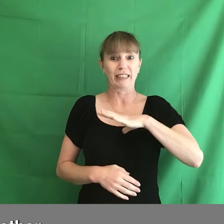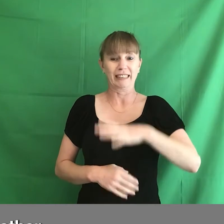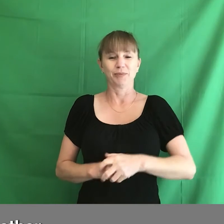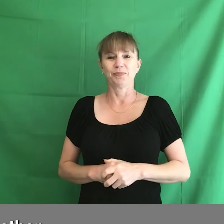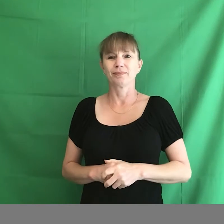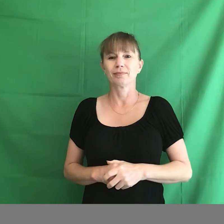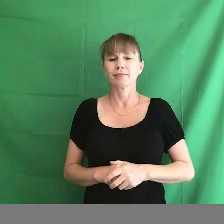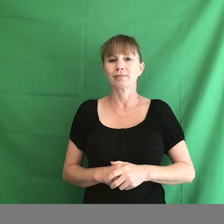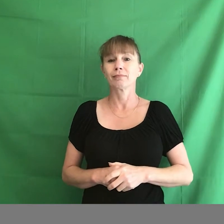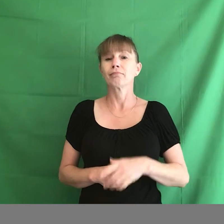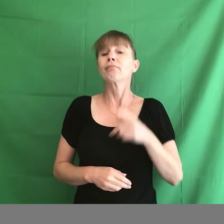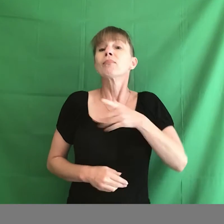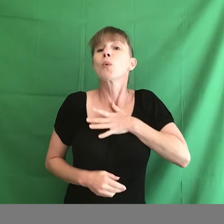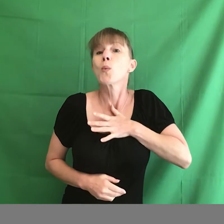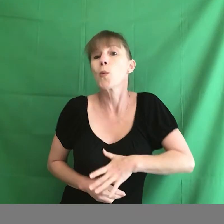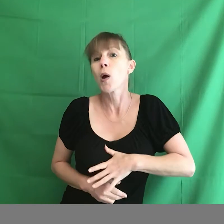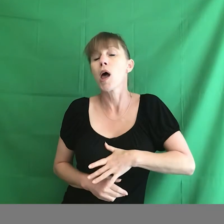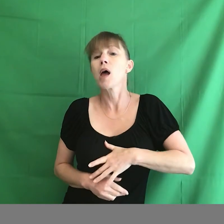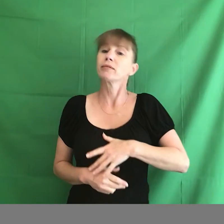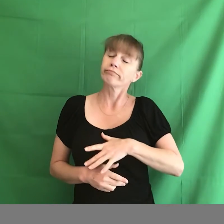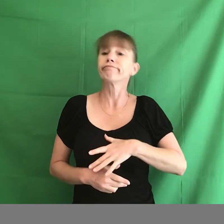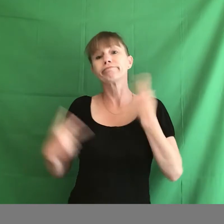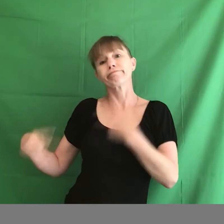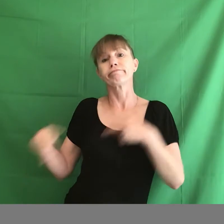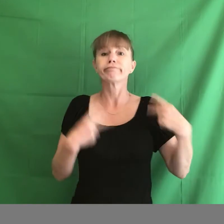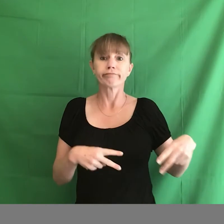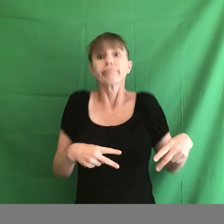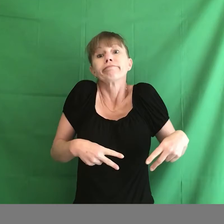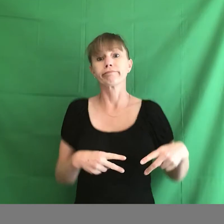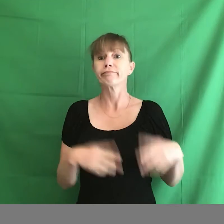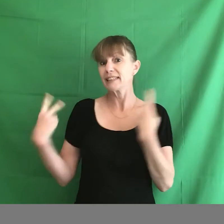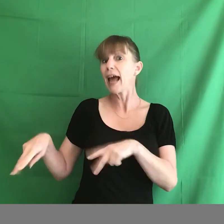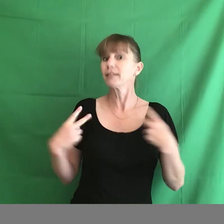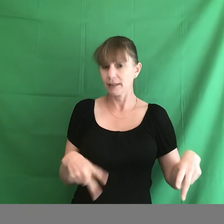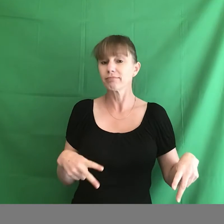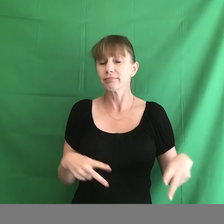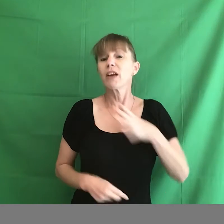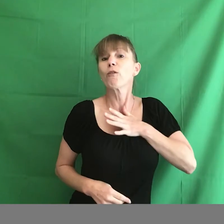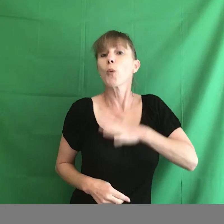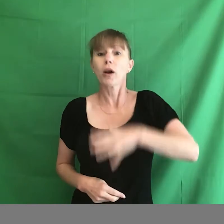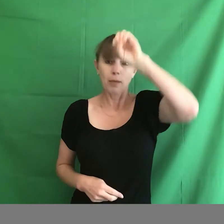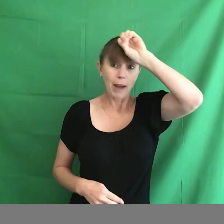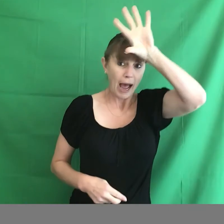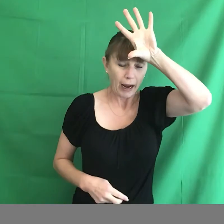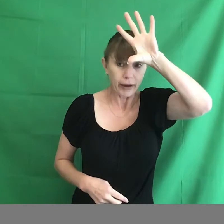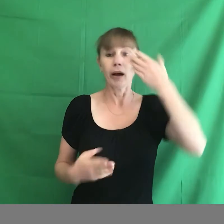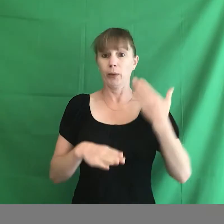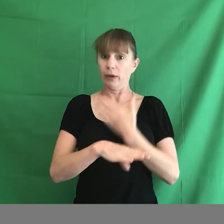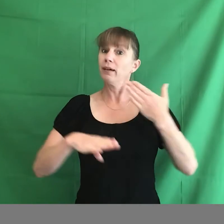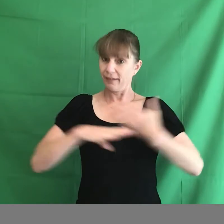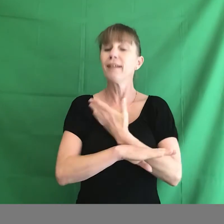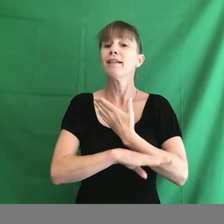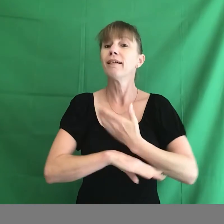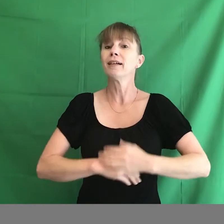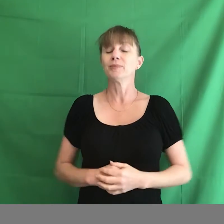Here we go. If you want to be a dancer, dance. If you want to be a